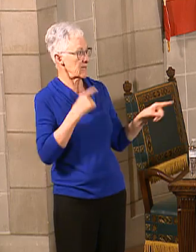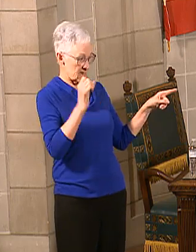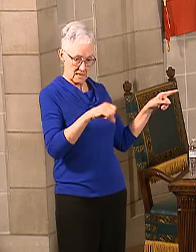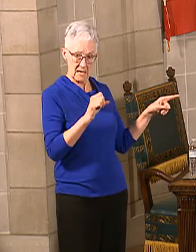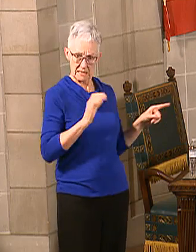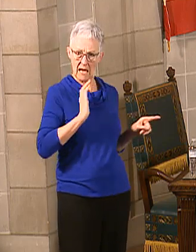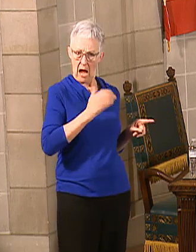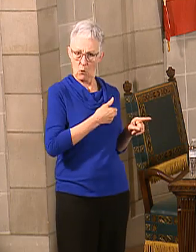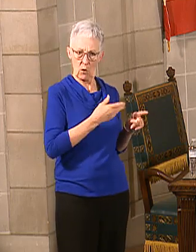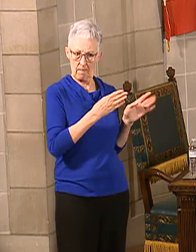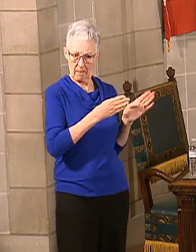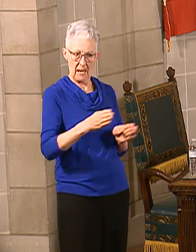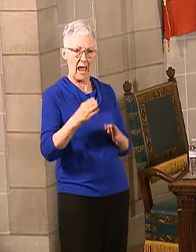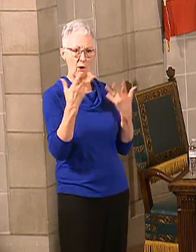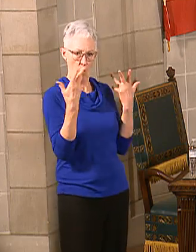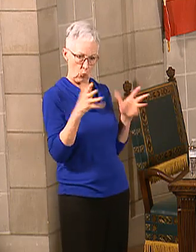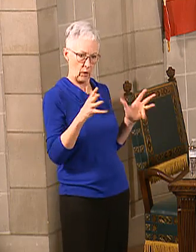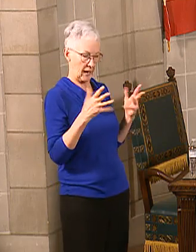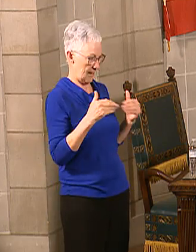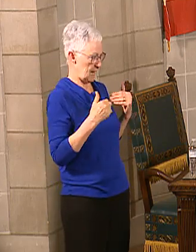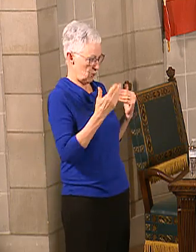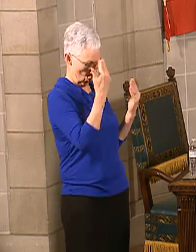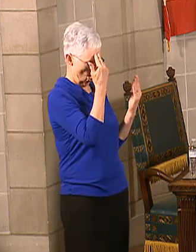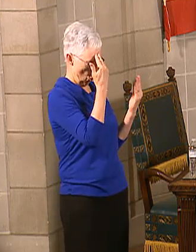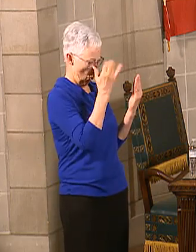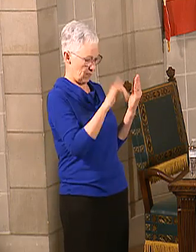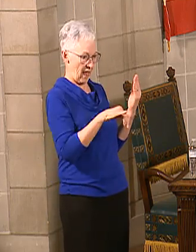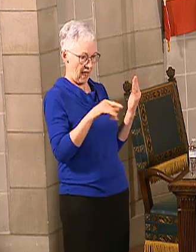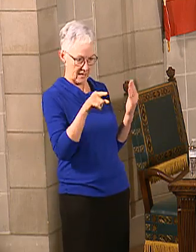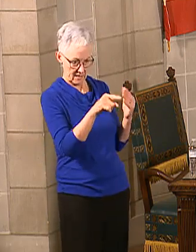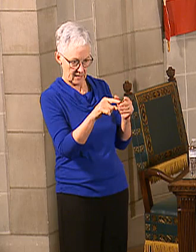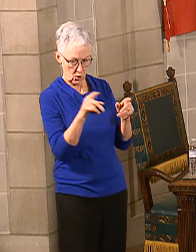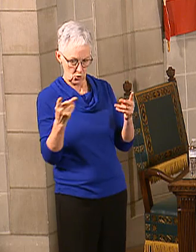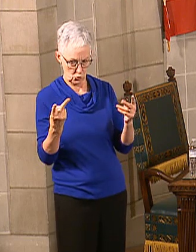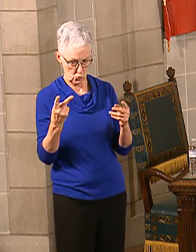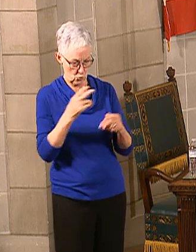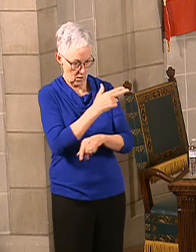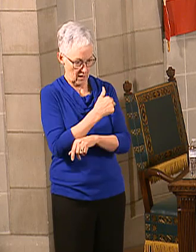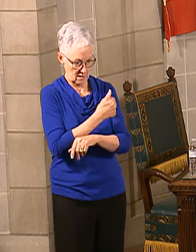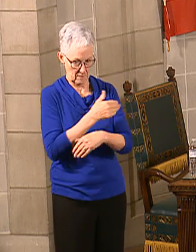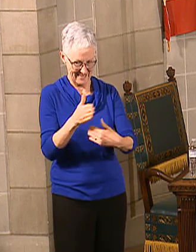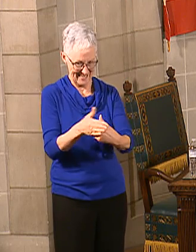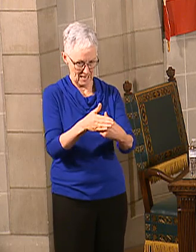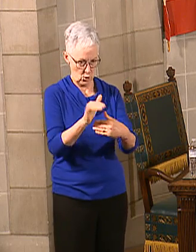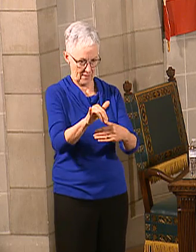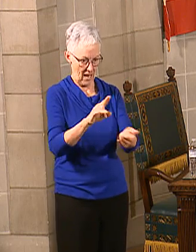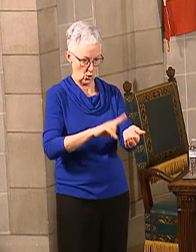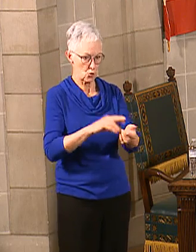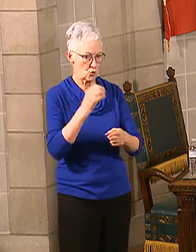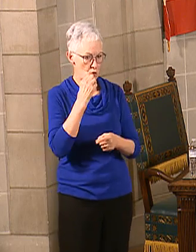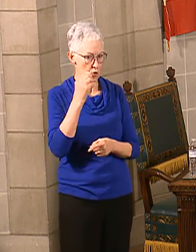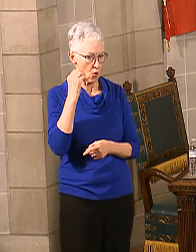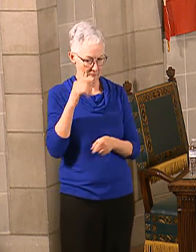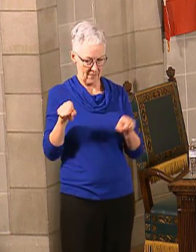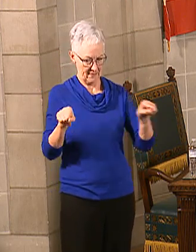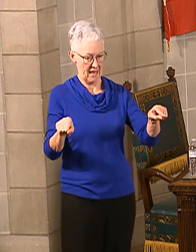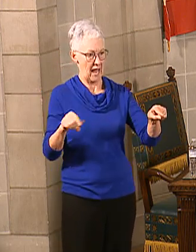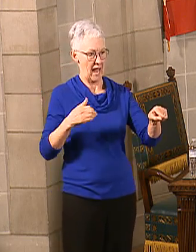those extra beds that those facilities renovated for us and got prepared for us for that particular type of